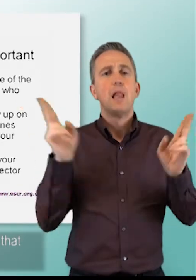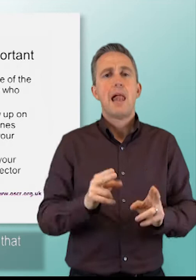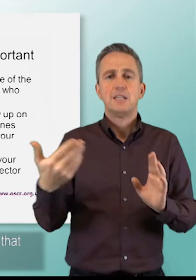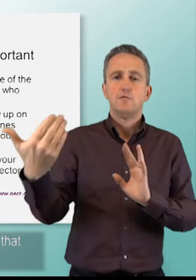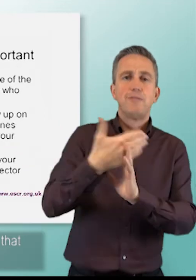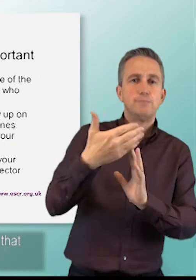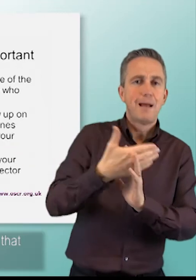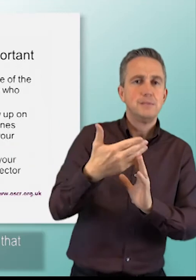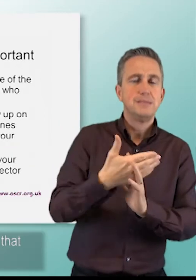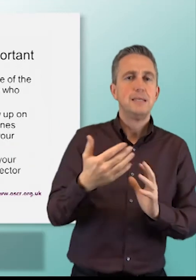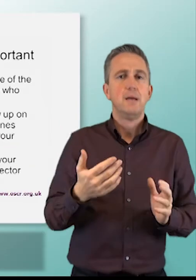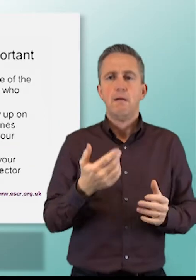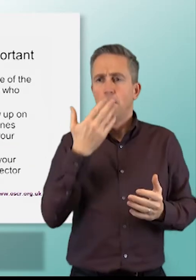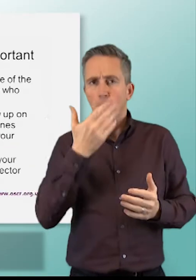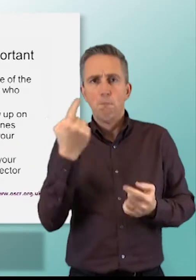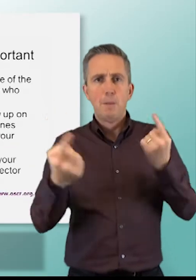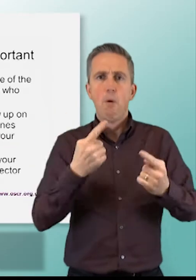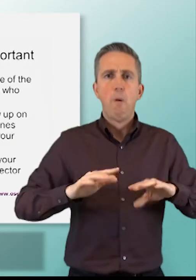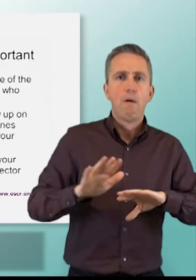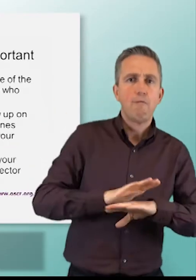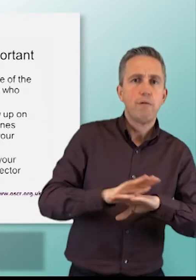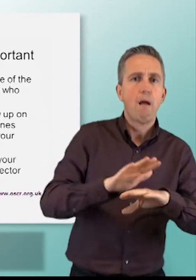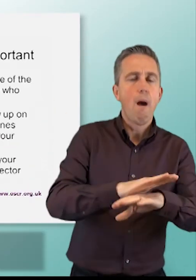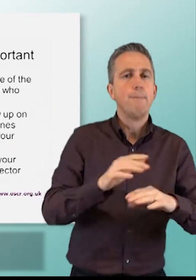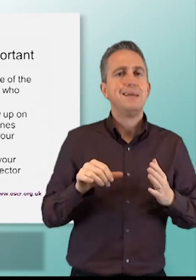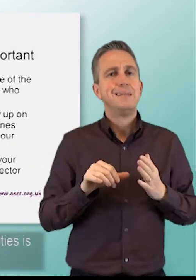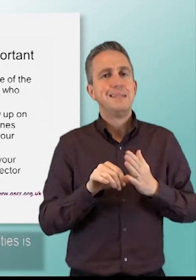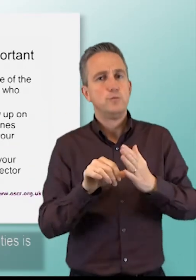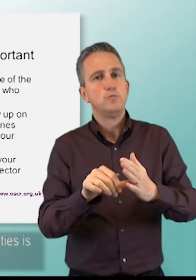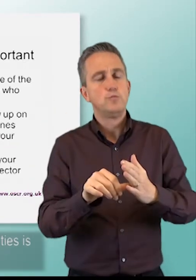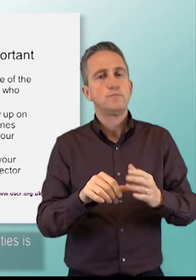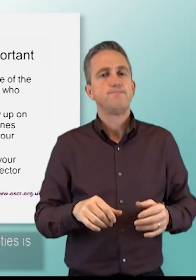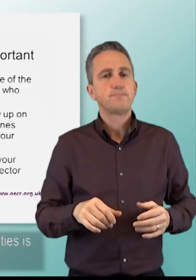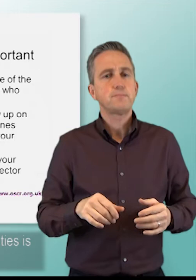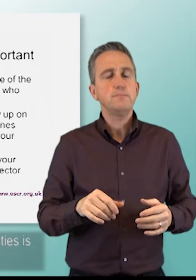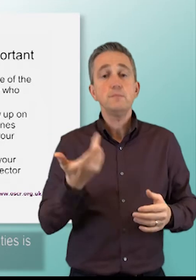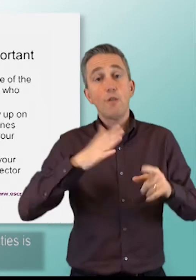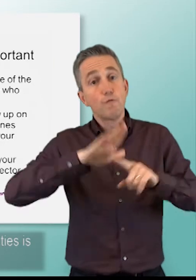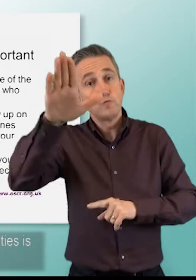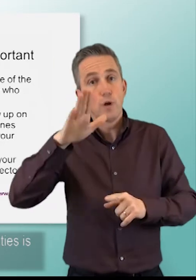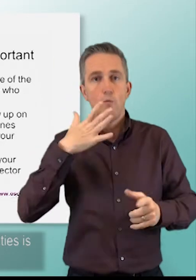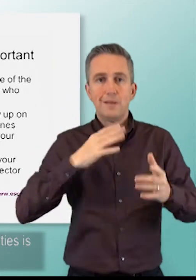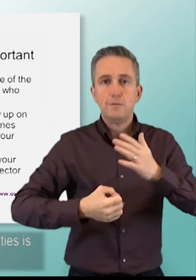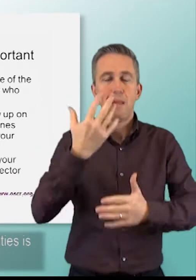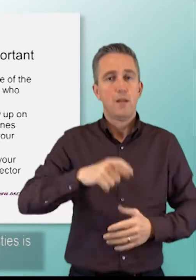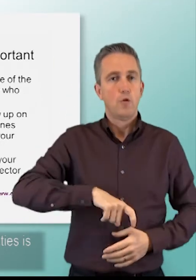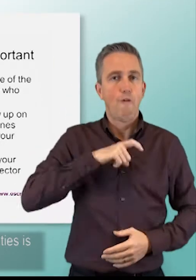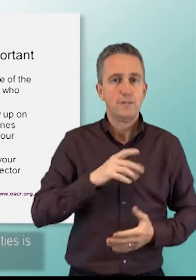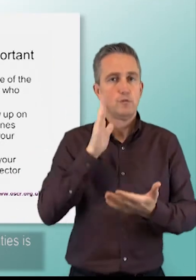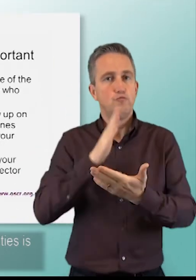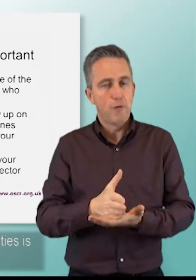there was a lack of transparency and that people weren't being truthful and honest about what was going on. And a big part of what builds trust and confidence in charities is